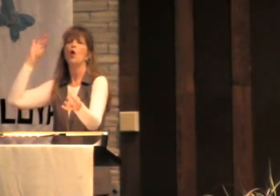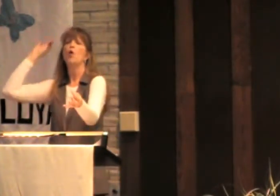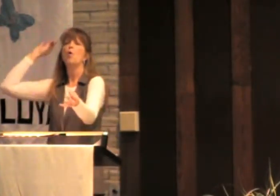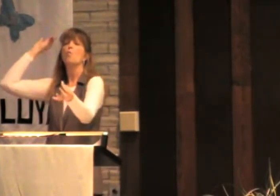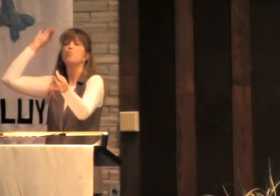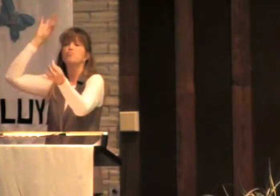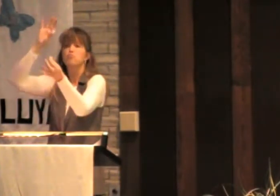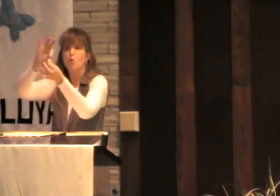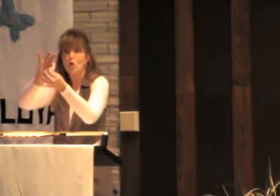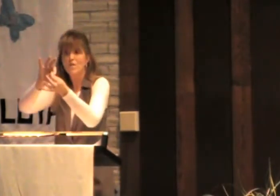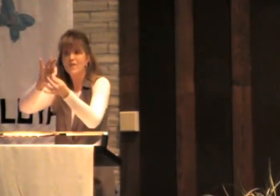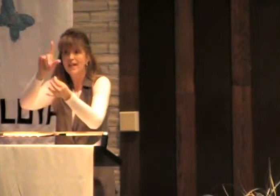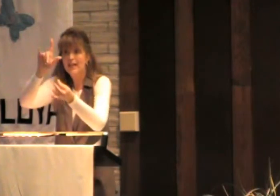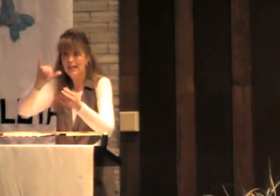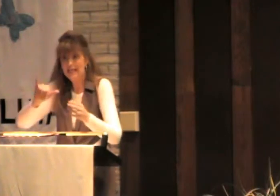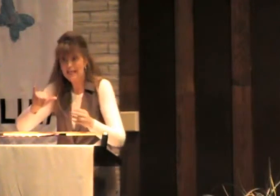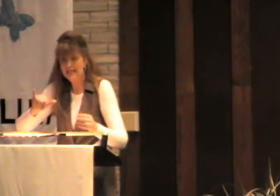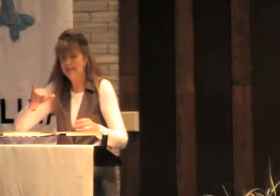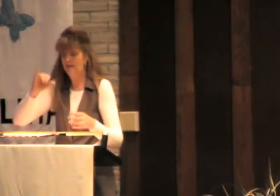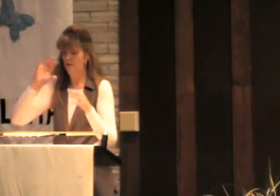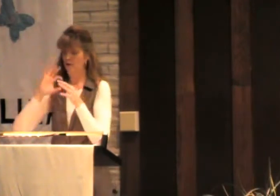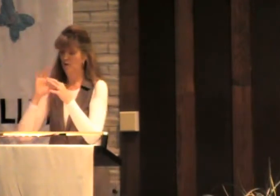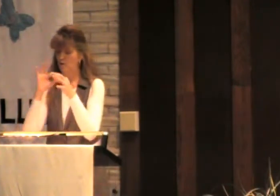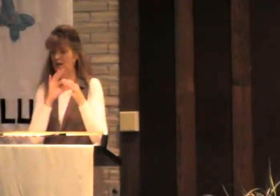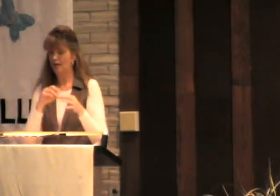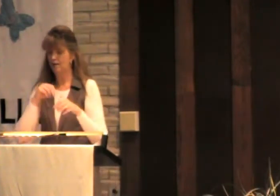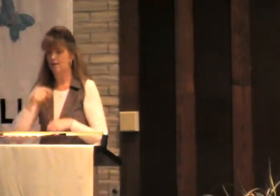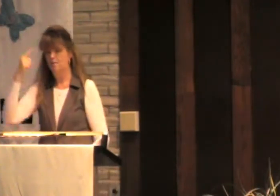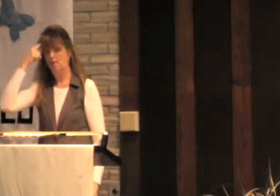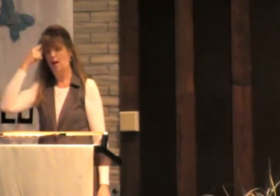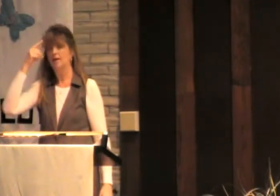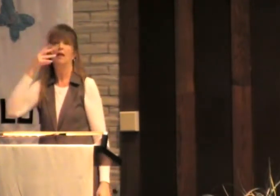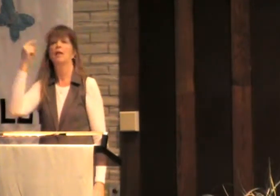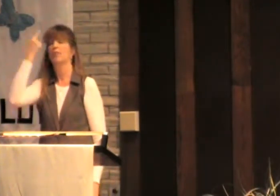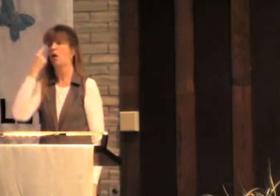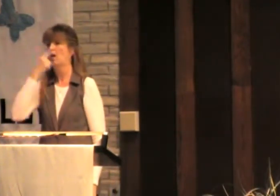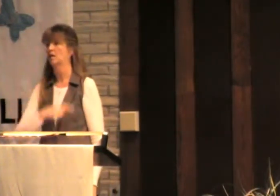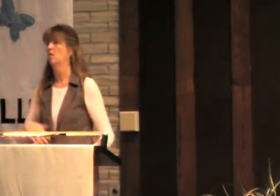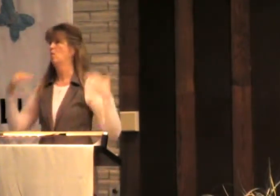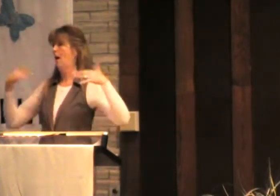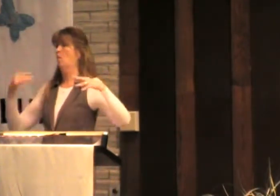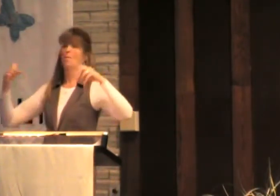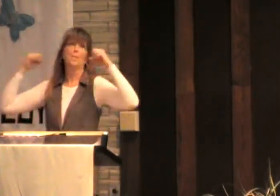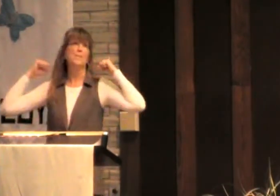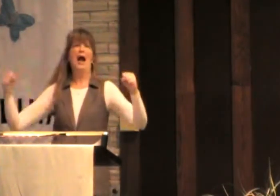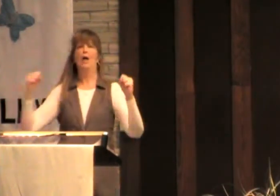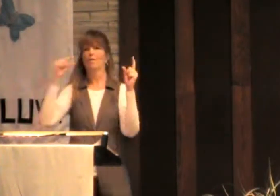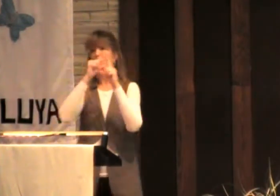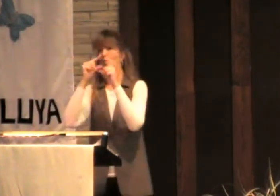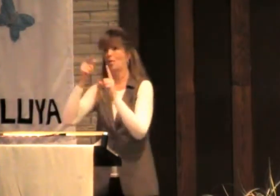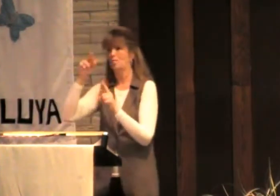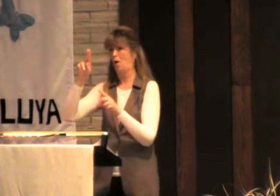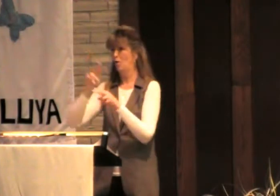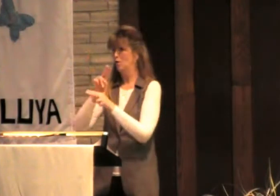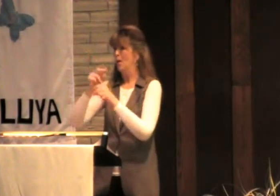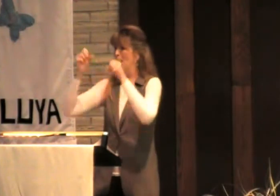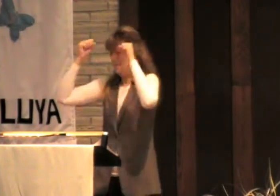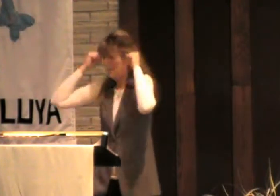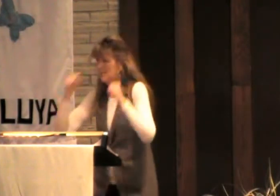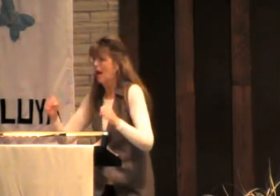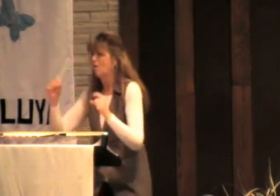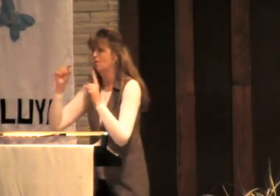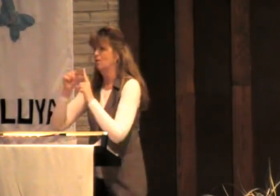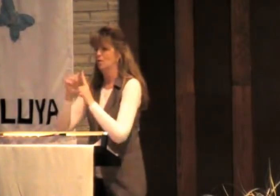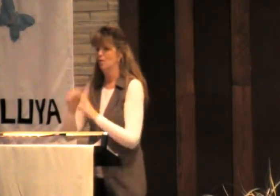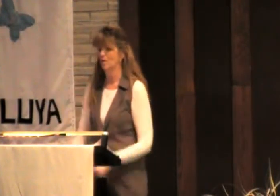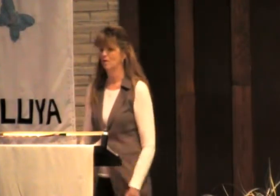you be perfectly united in mind and thought. Wow, that is a powerful